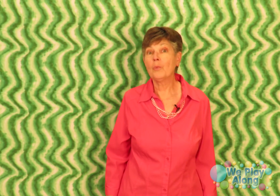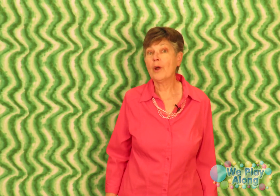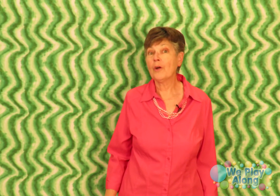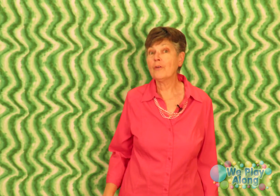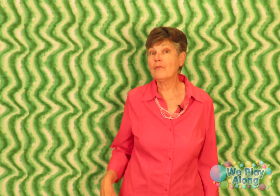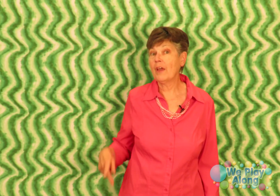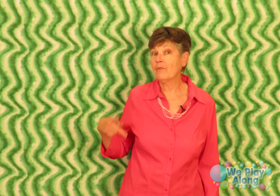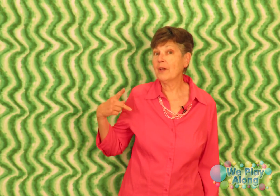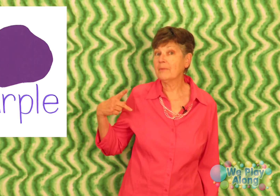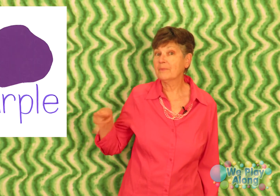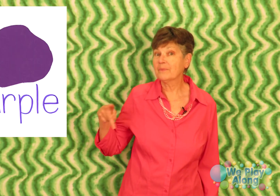wear her favorite.